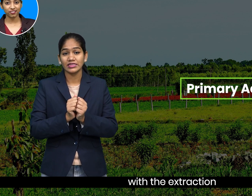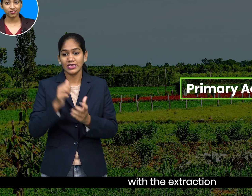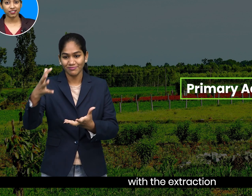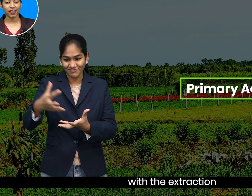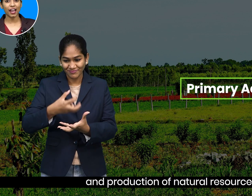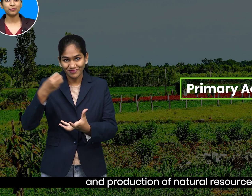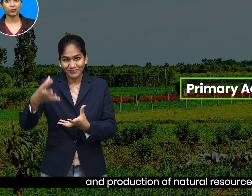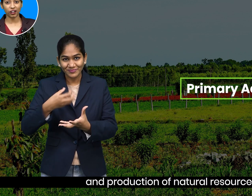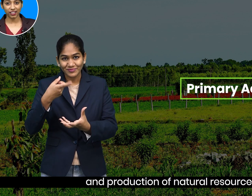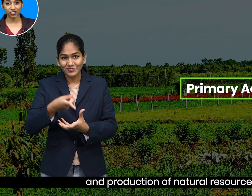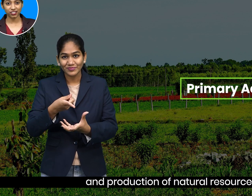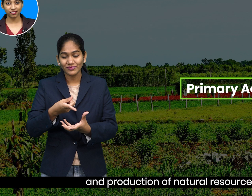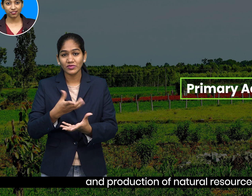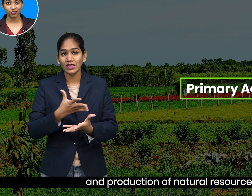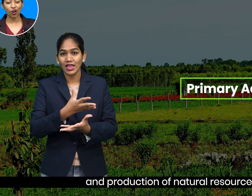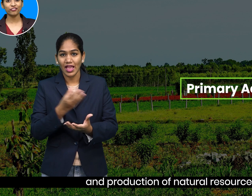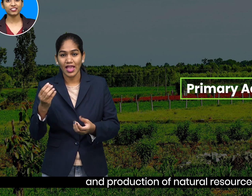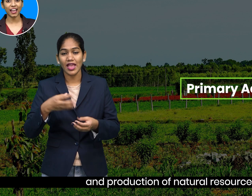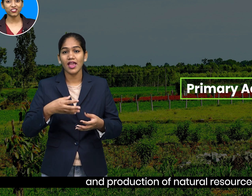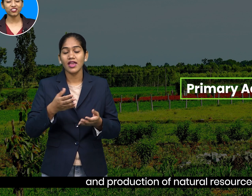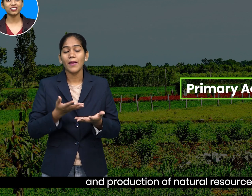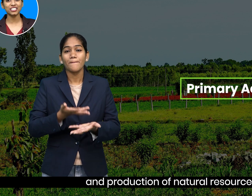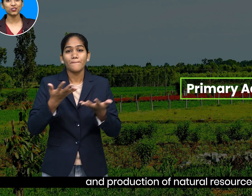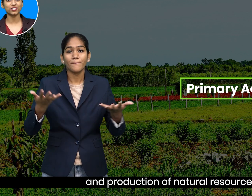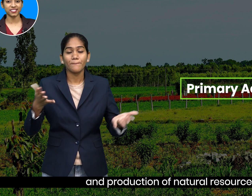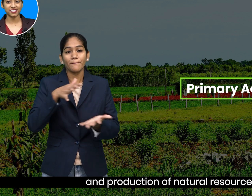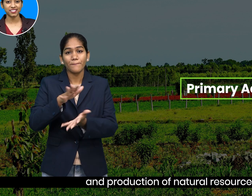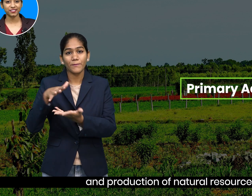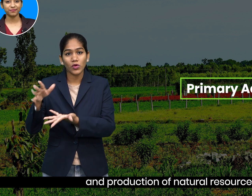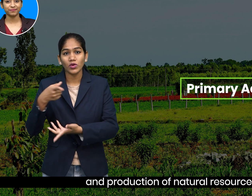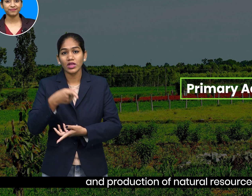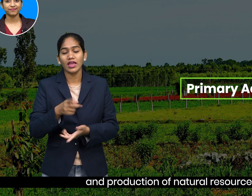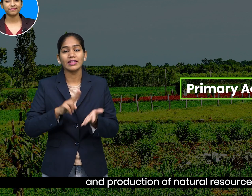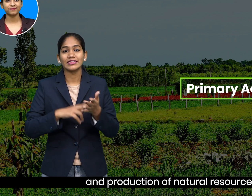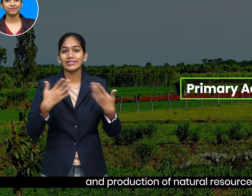extraction and production of natural resources.